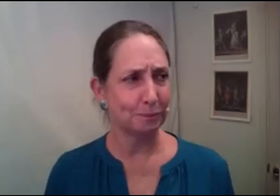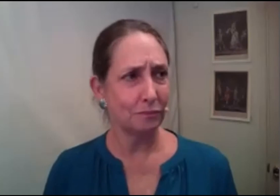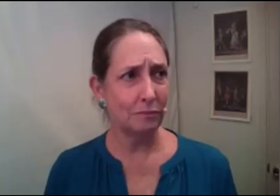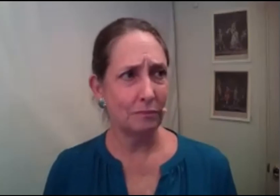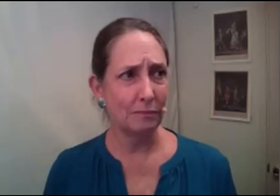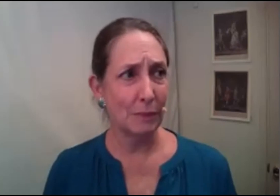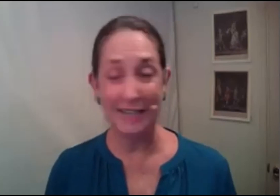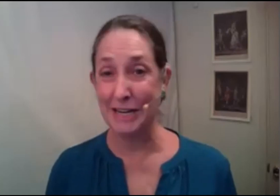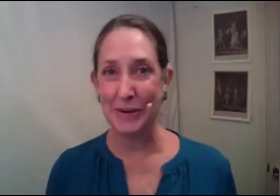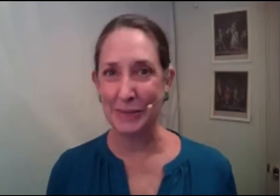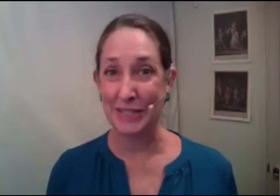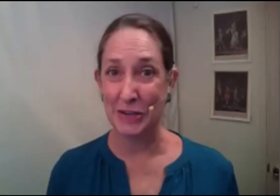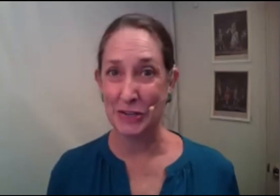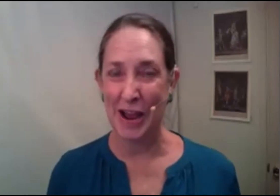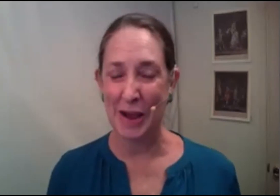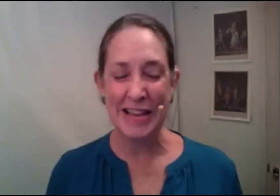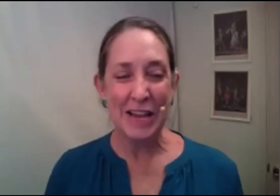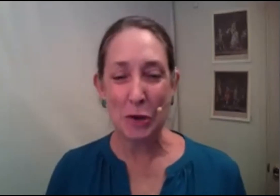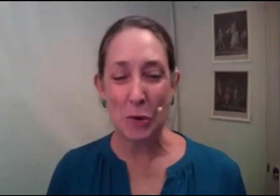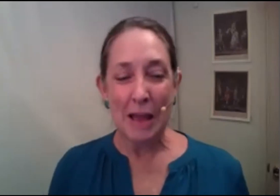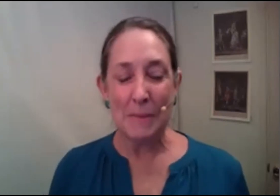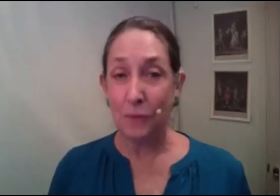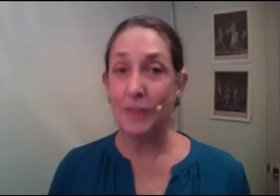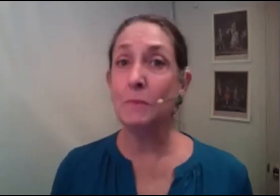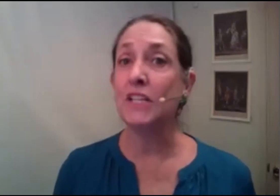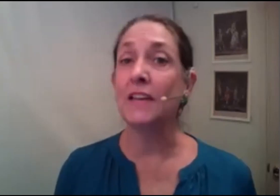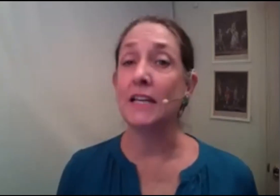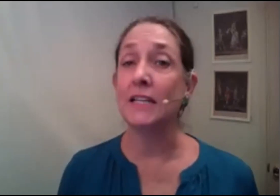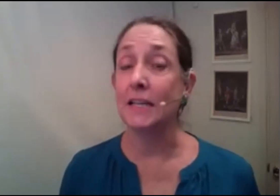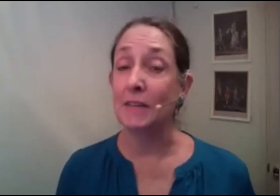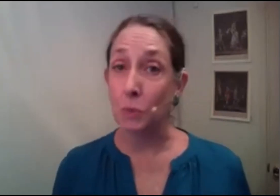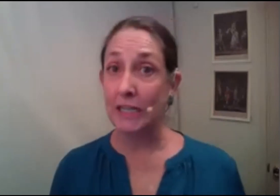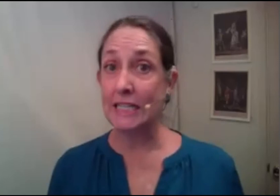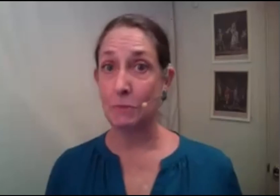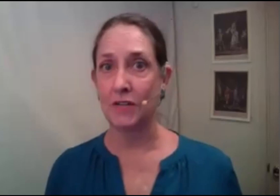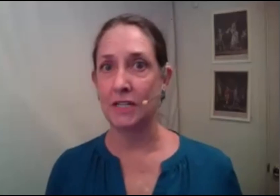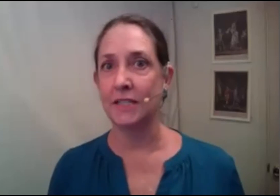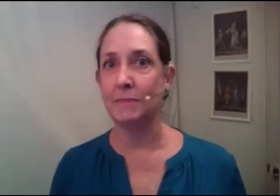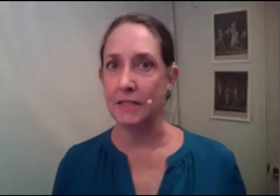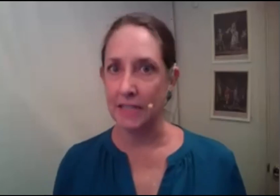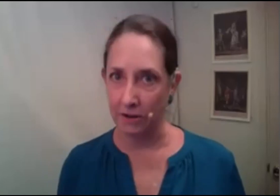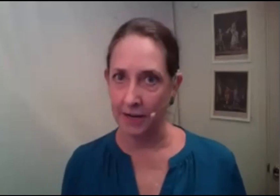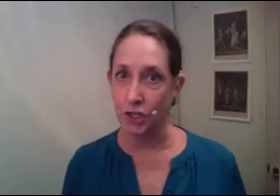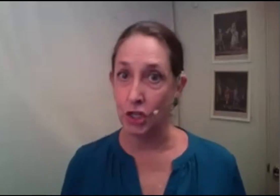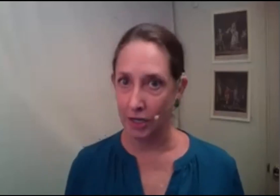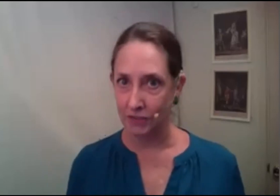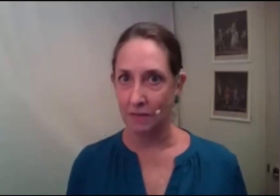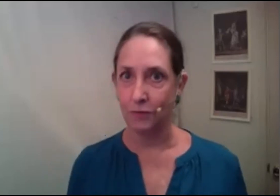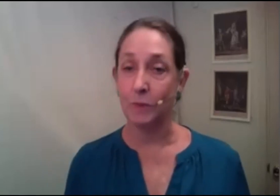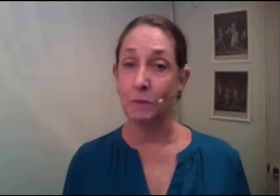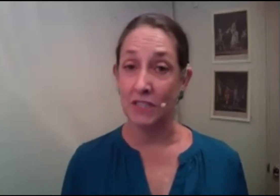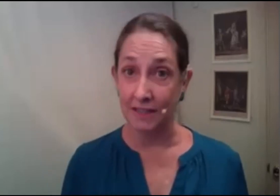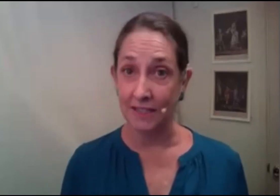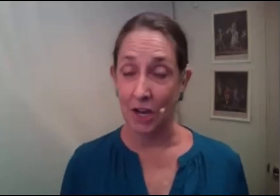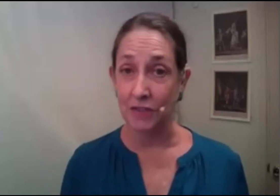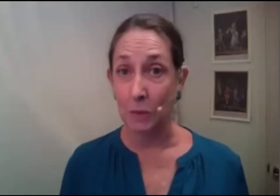something. But at any rate, it was theirs now. So before they moved in, they did something really smart. They did something that Terry and I should have done before we